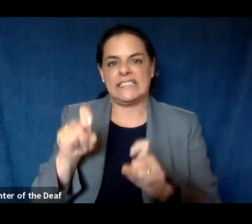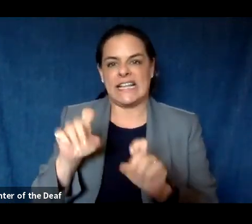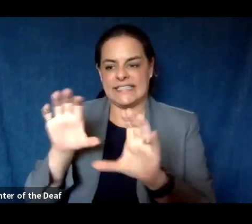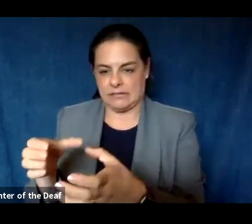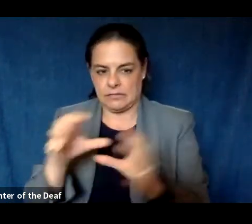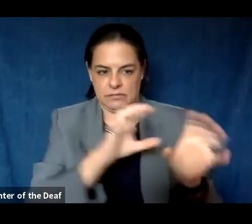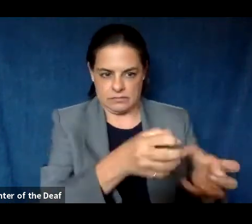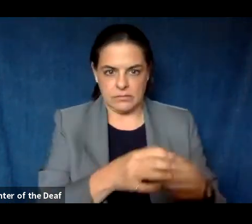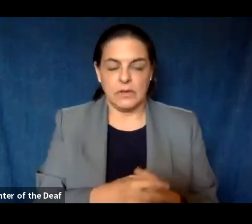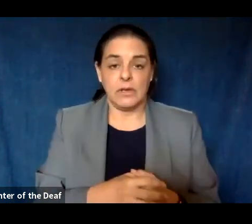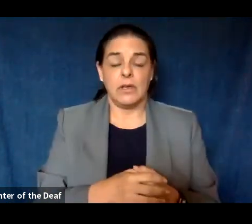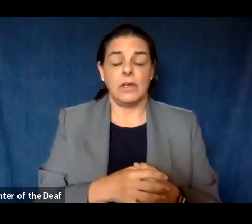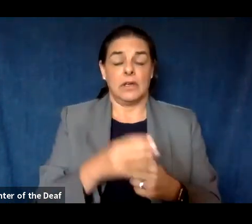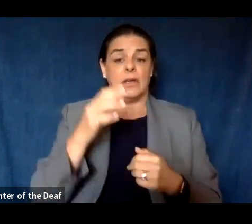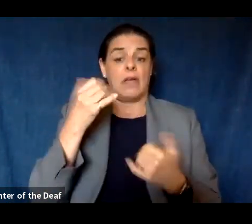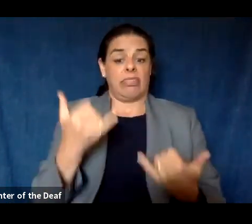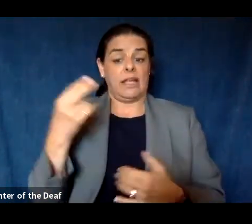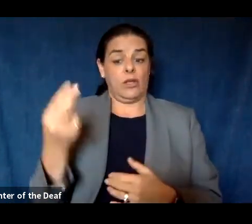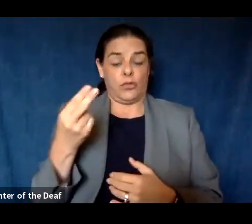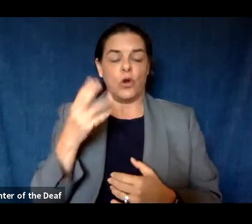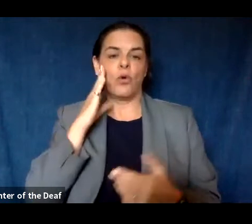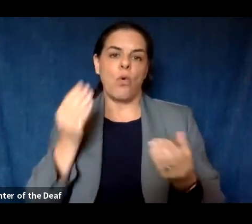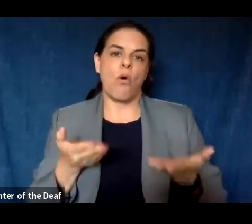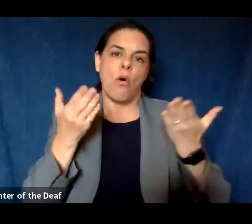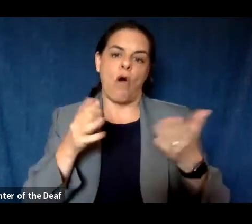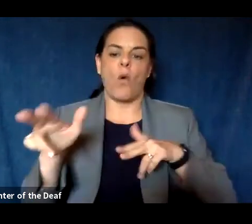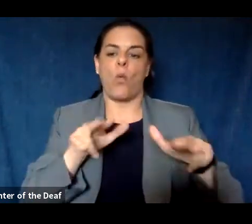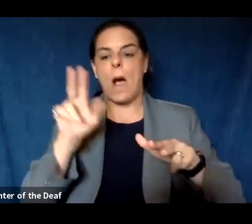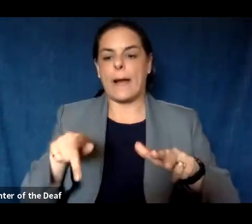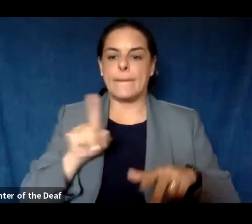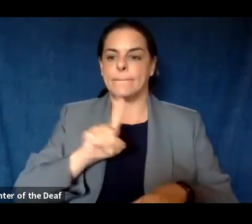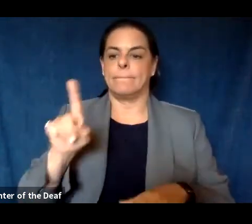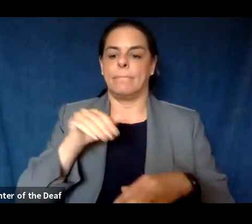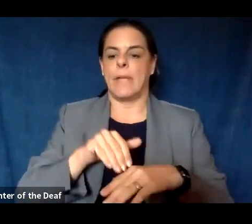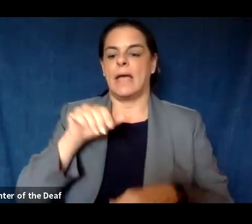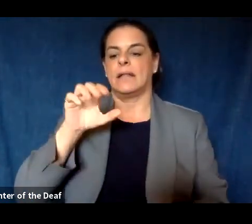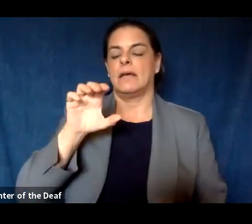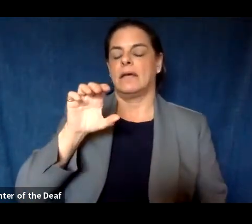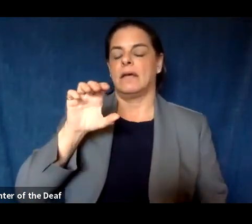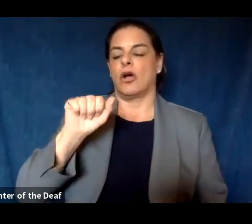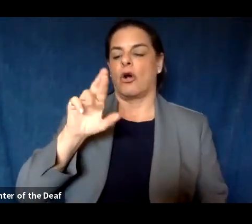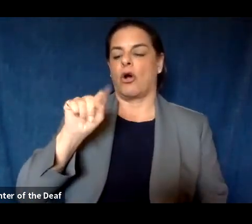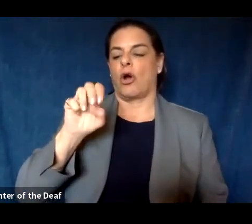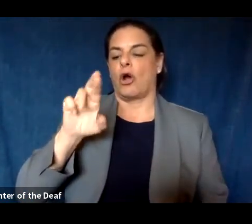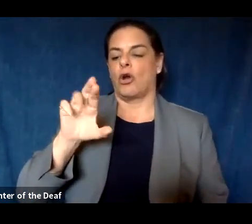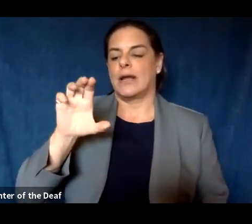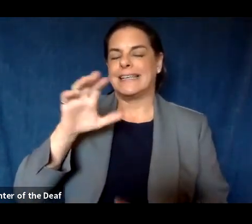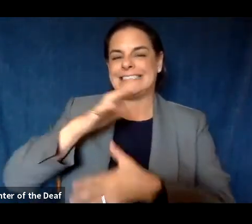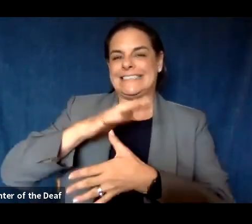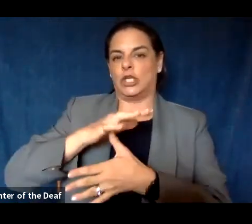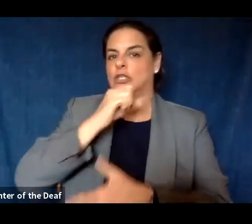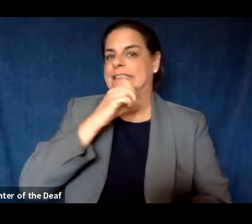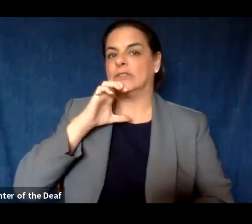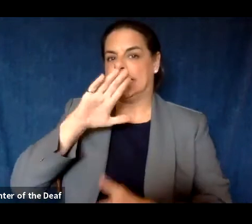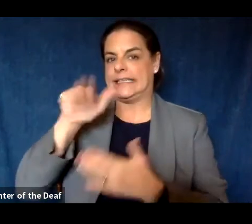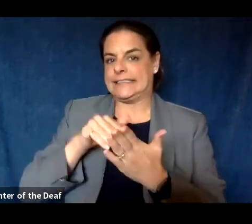this Thursday, we are offering a walk-up testing opportunity at the Carter Senior Center from 10 a.m. to 2 p.m. You do